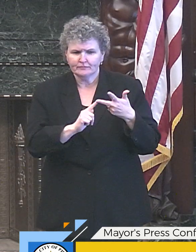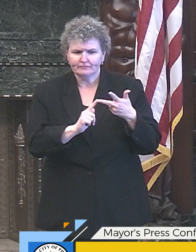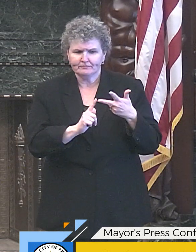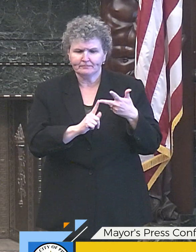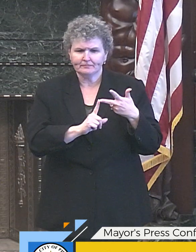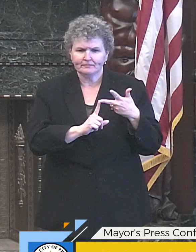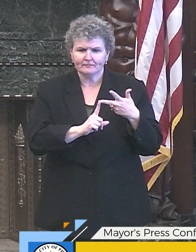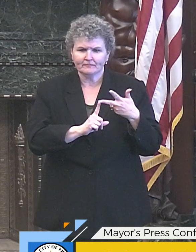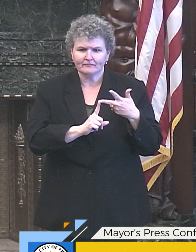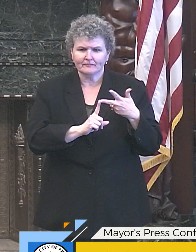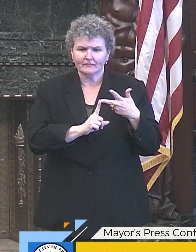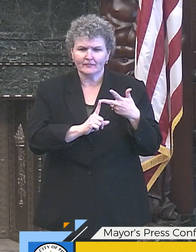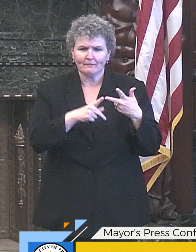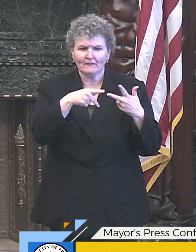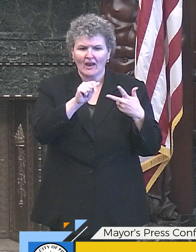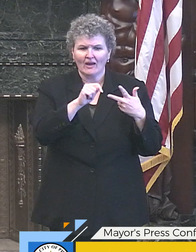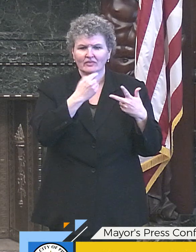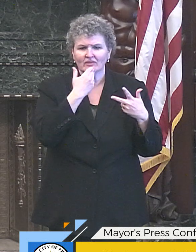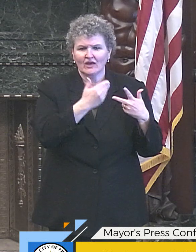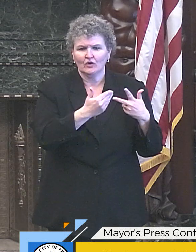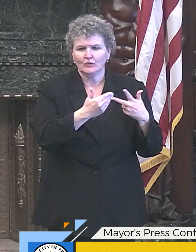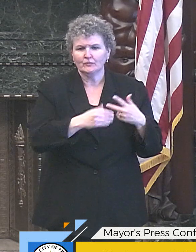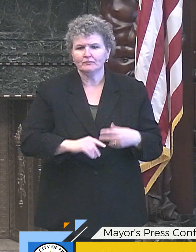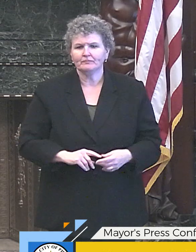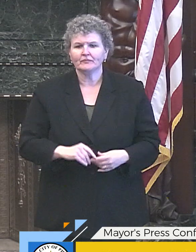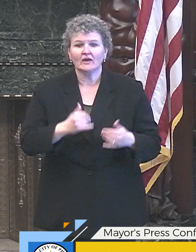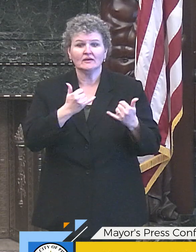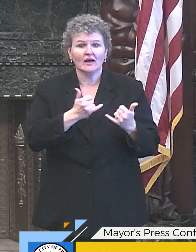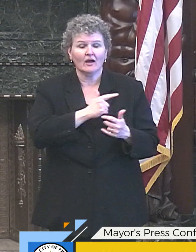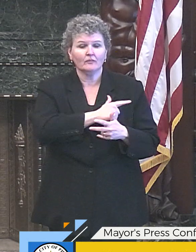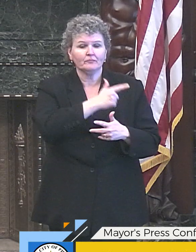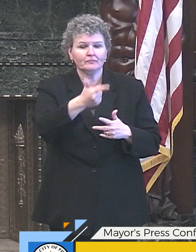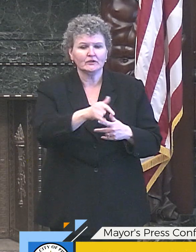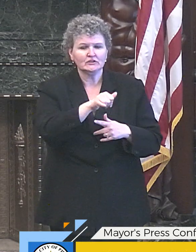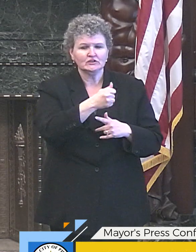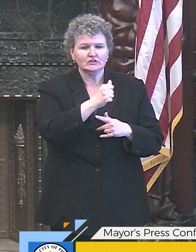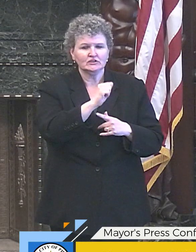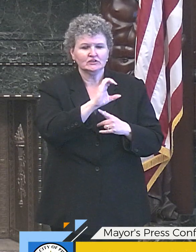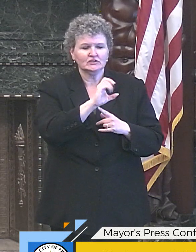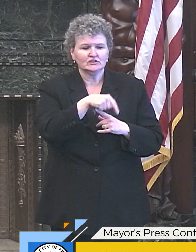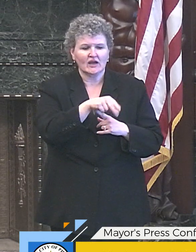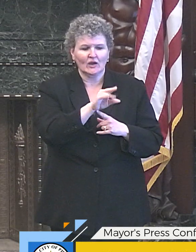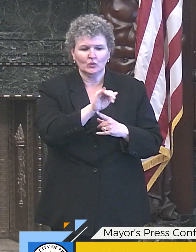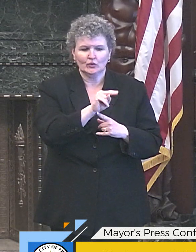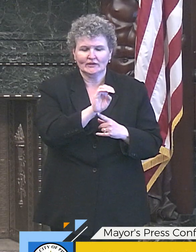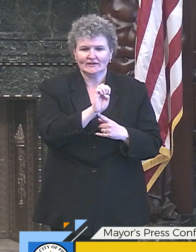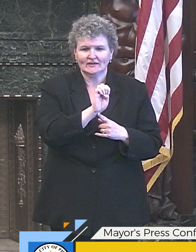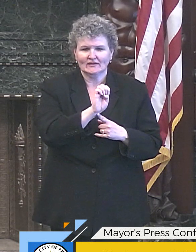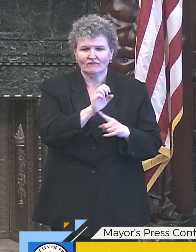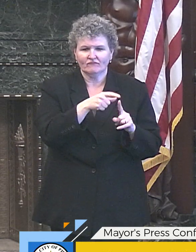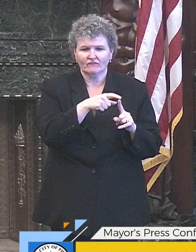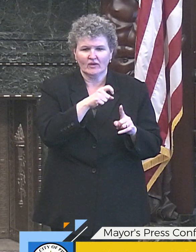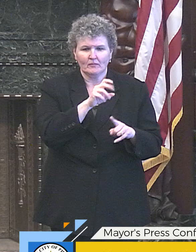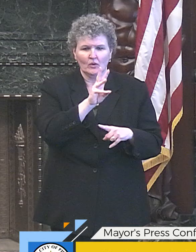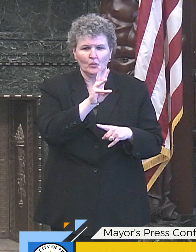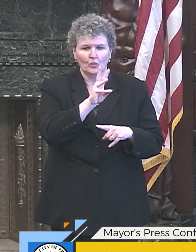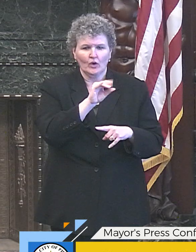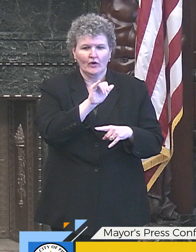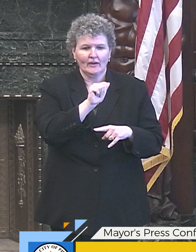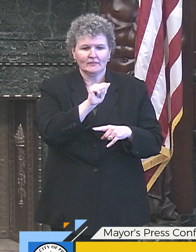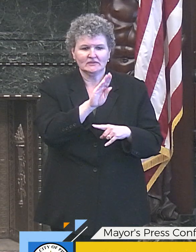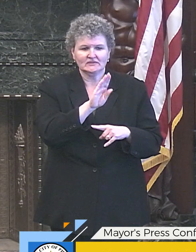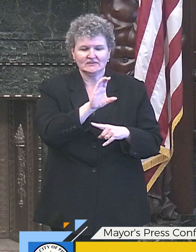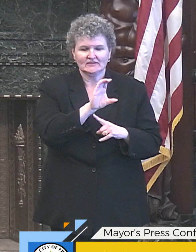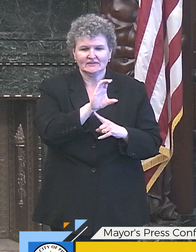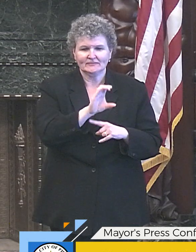Okay, thanks, Pat. Now we are going to Jacqueline Lee with 6ABC Action News. You are now unmuted. All right, can you guys